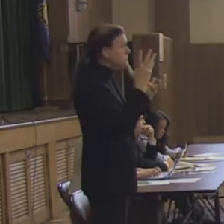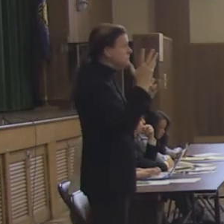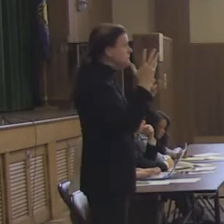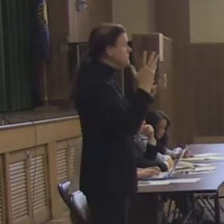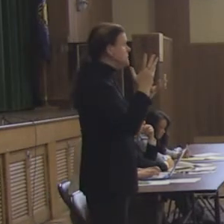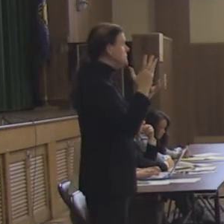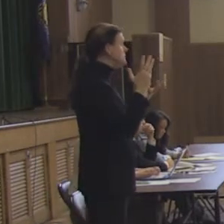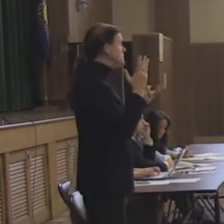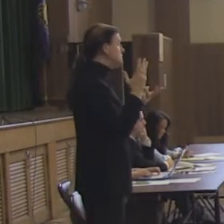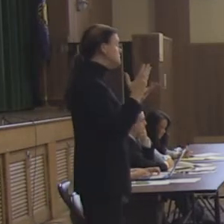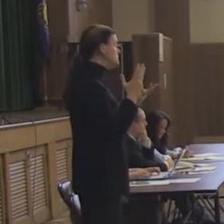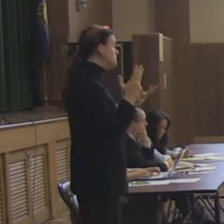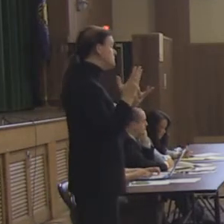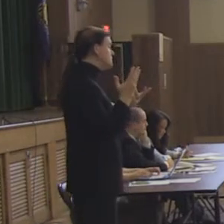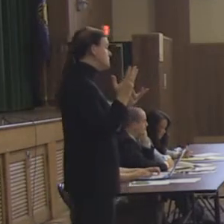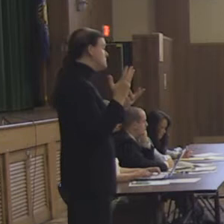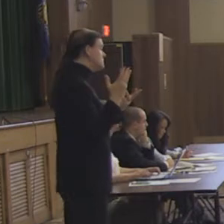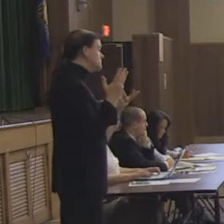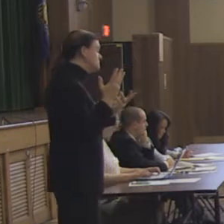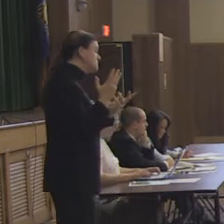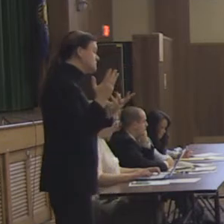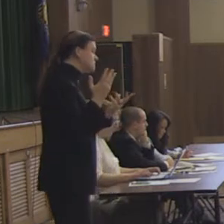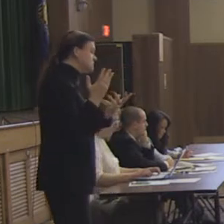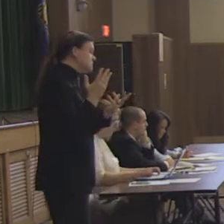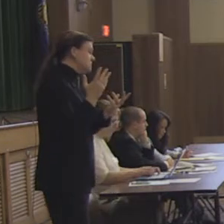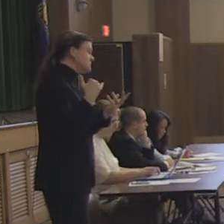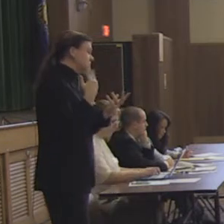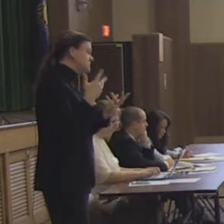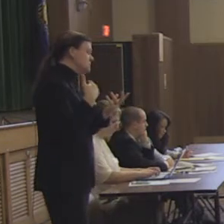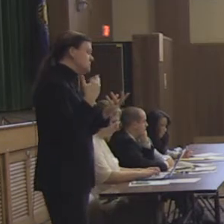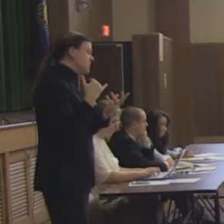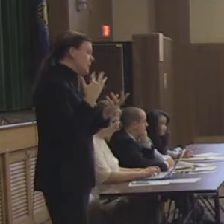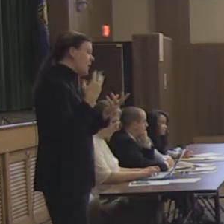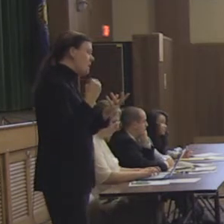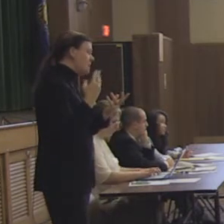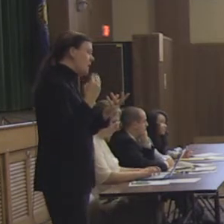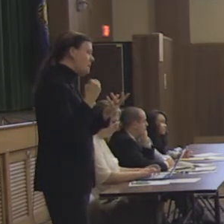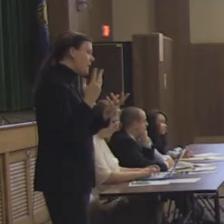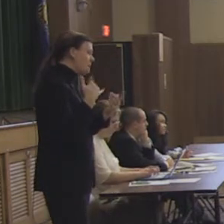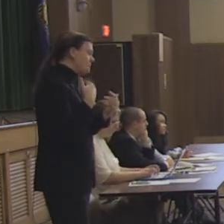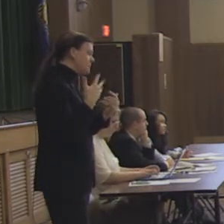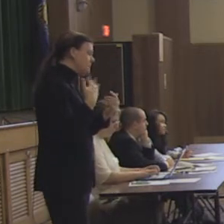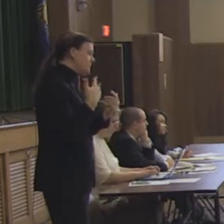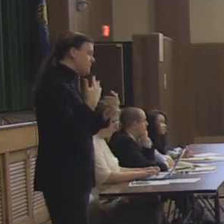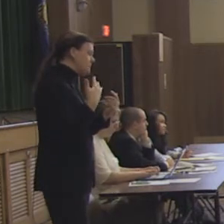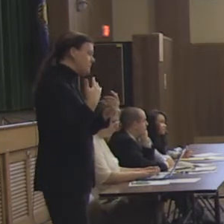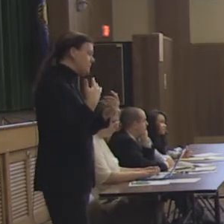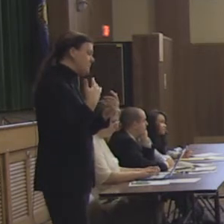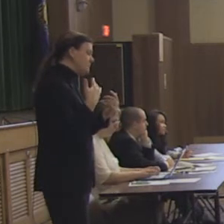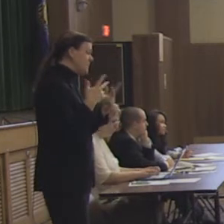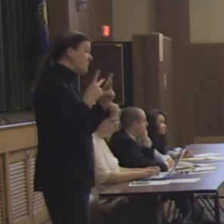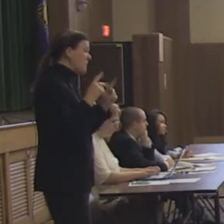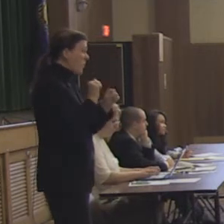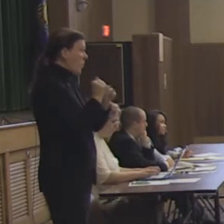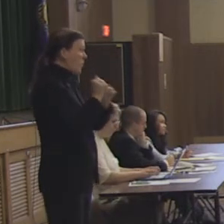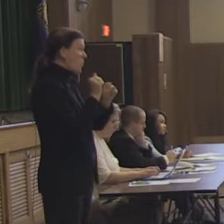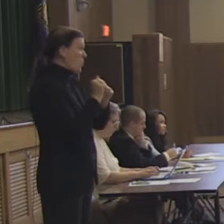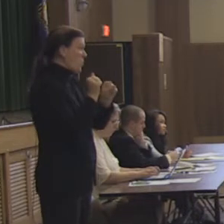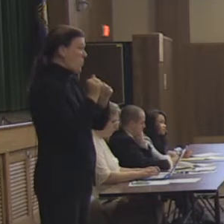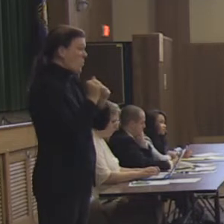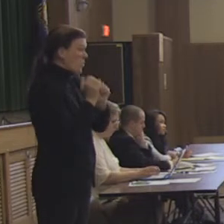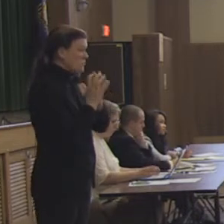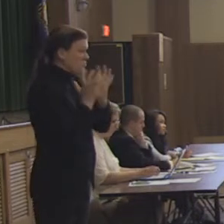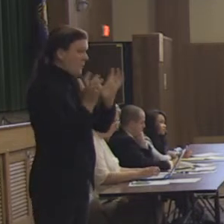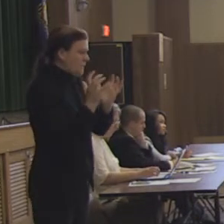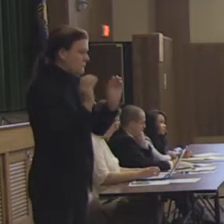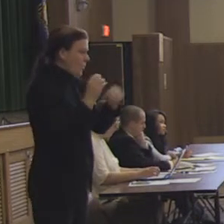years, people that would work are working too many hours, or they